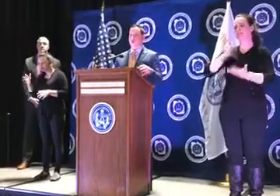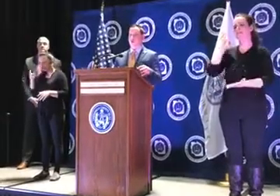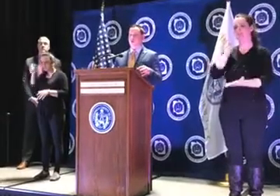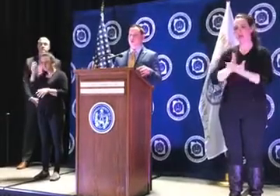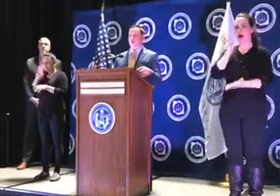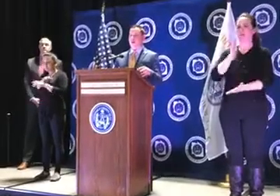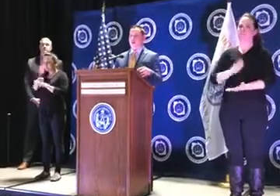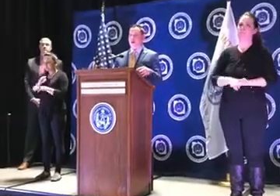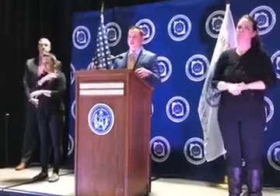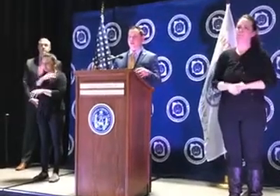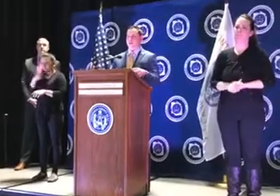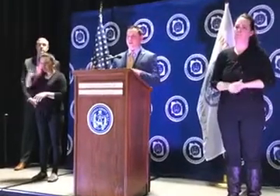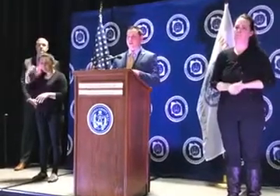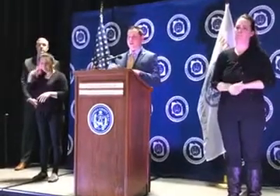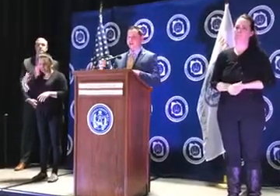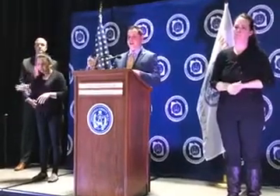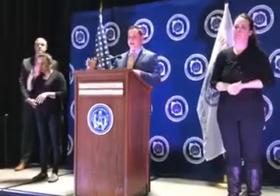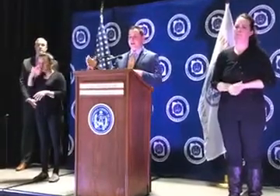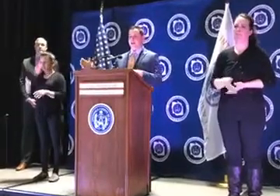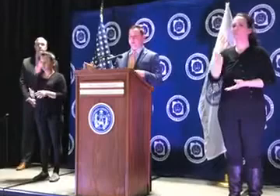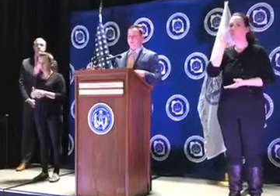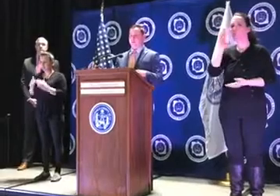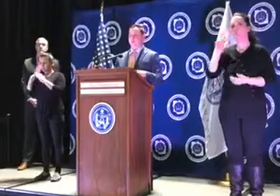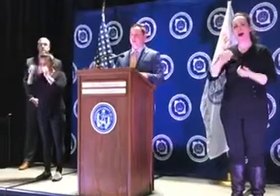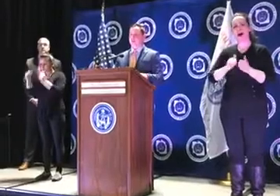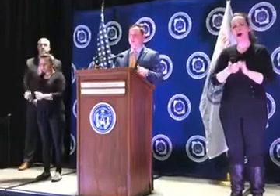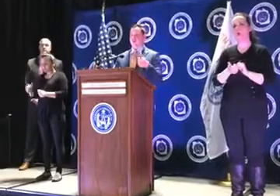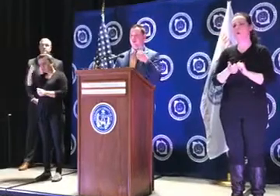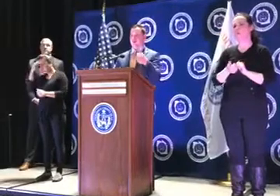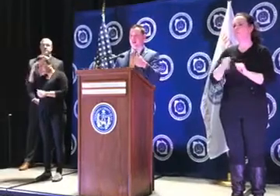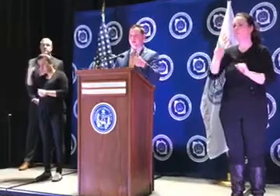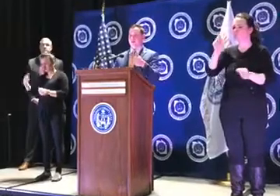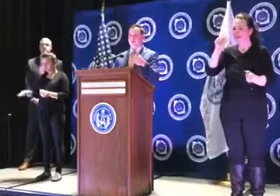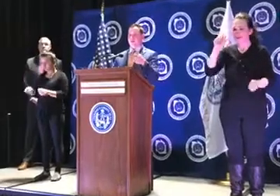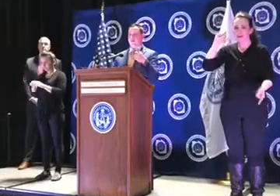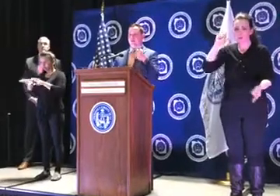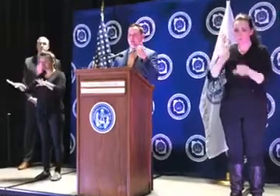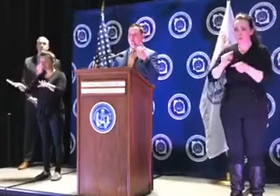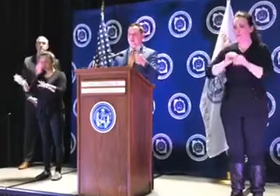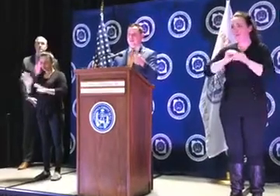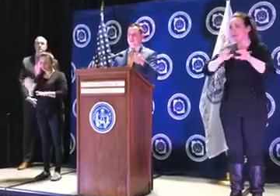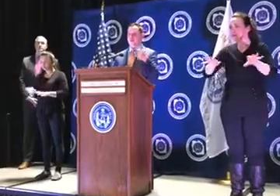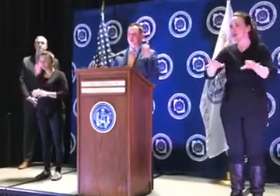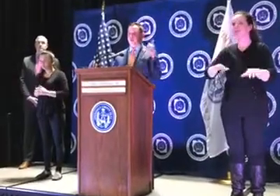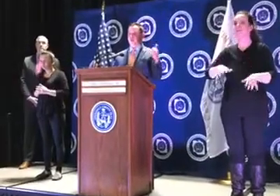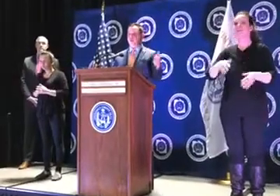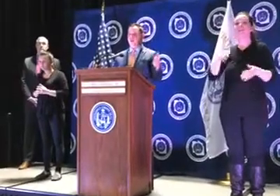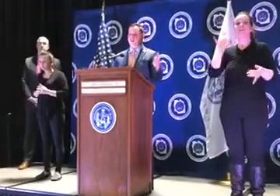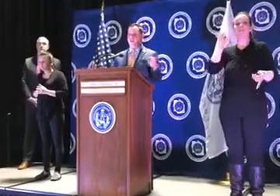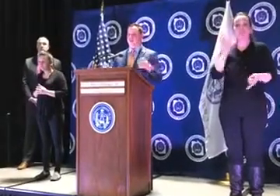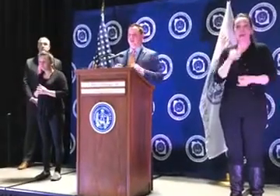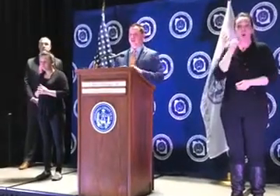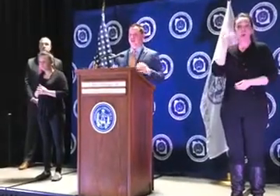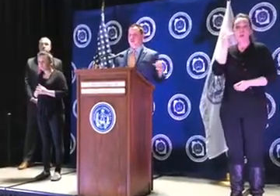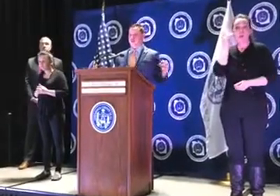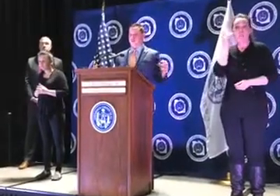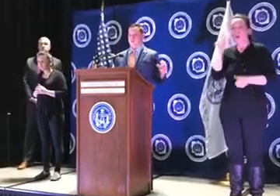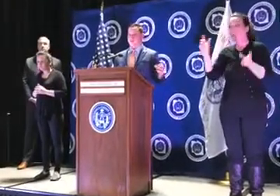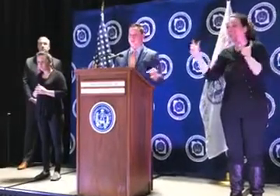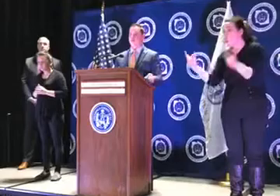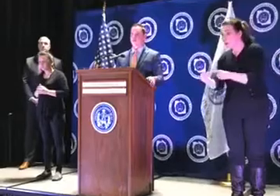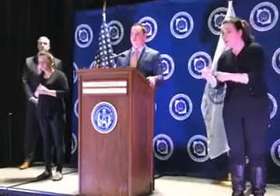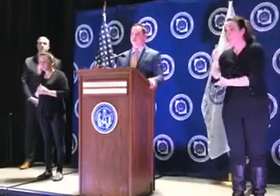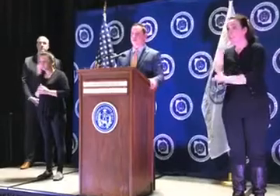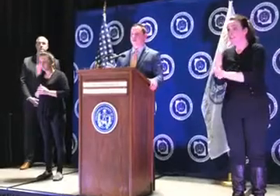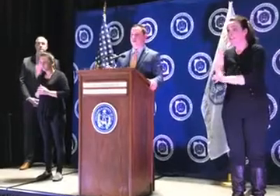only way right now to get and stay ahead of the curve is to test, investigate, quarantine, social